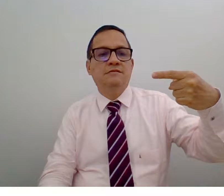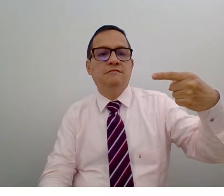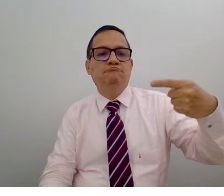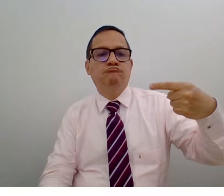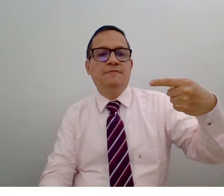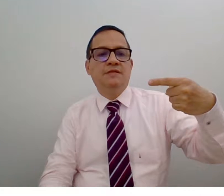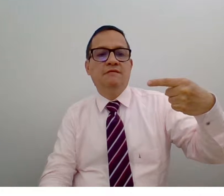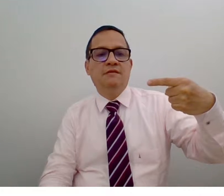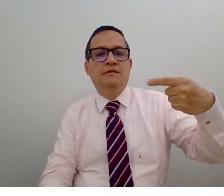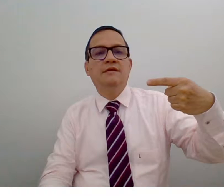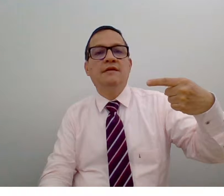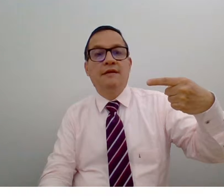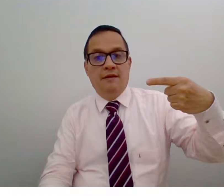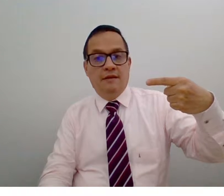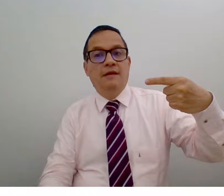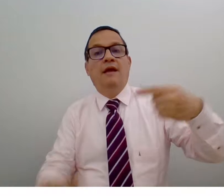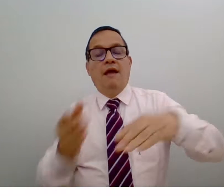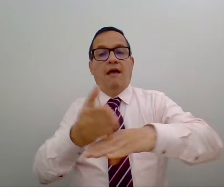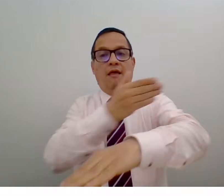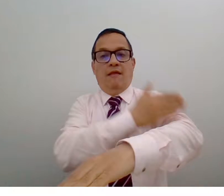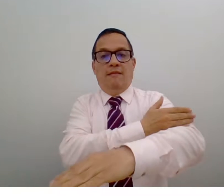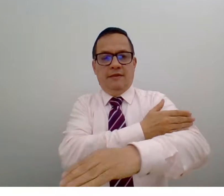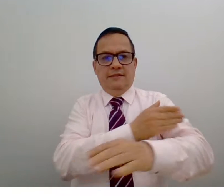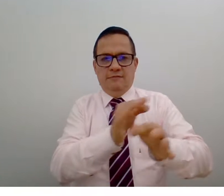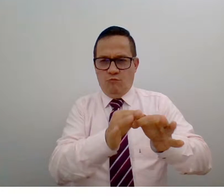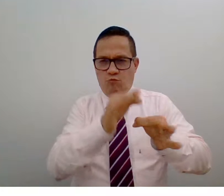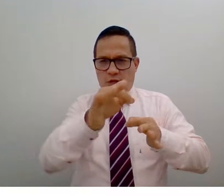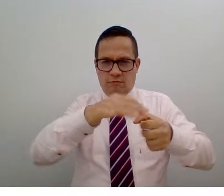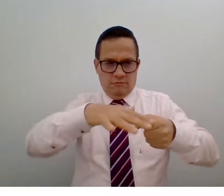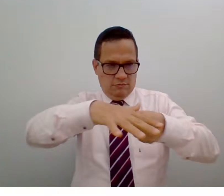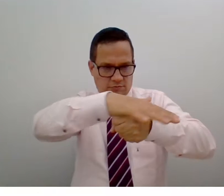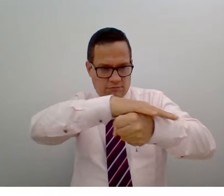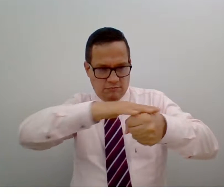How the town was at the beginning.